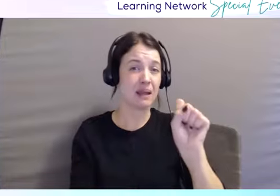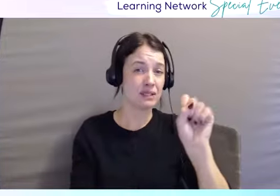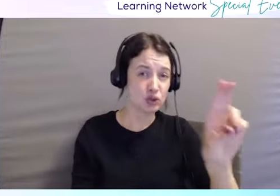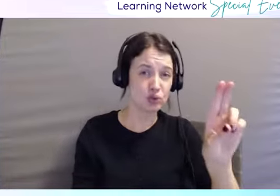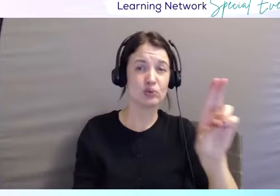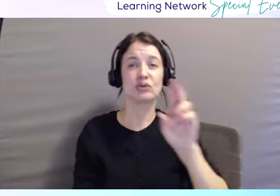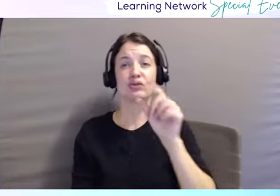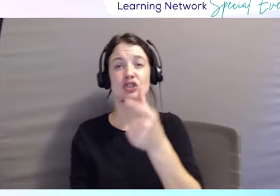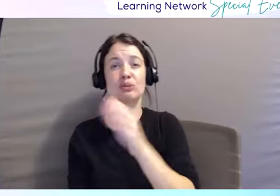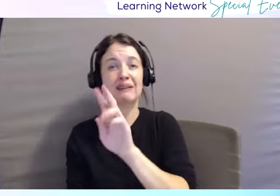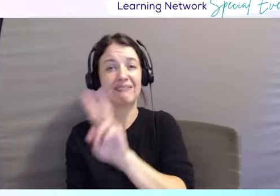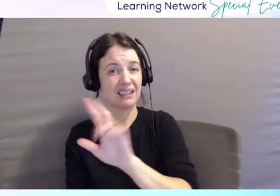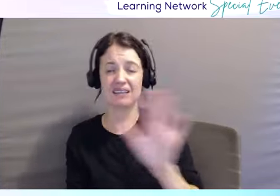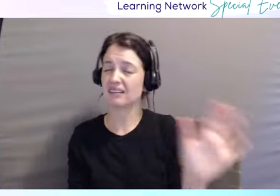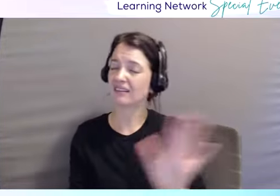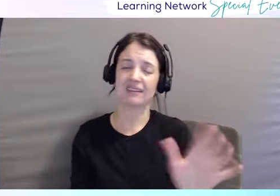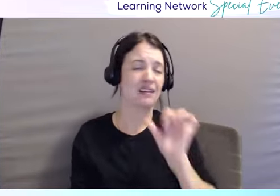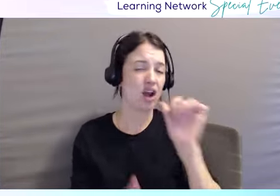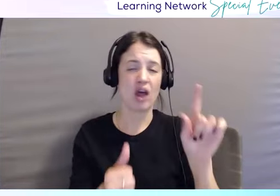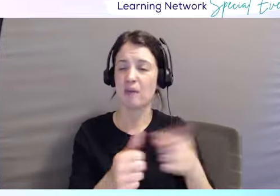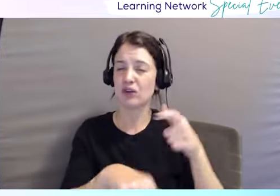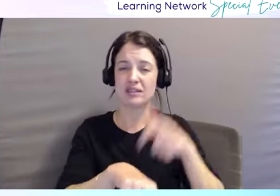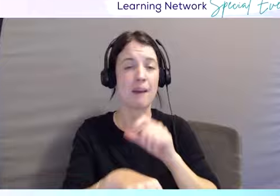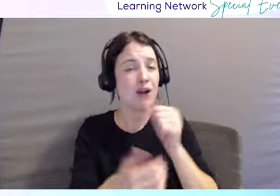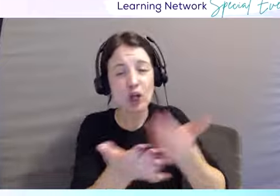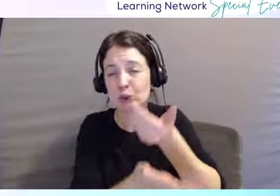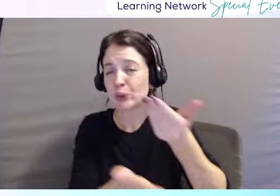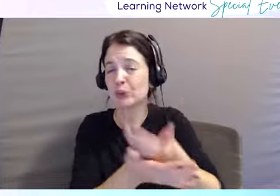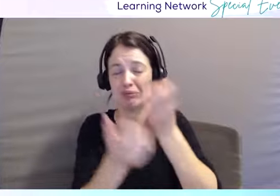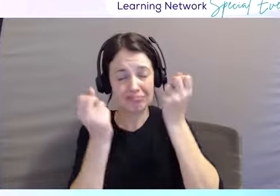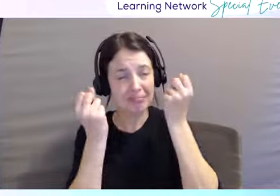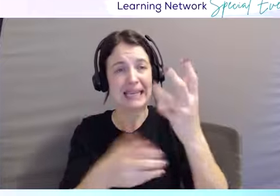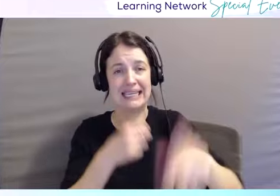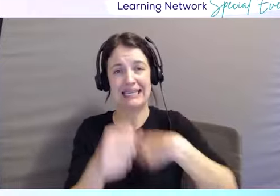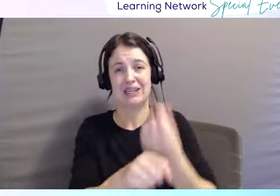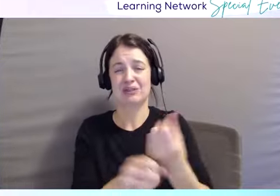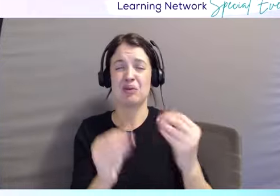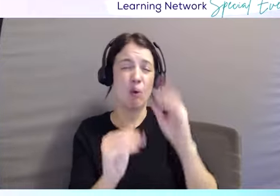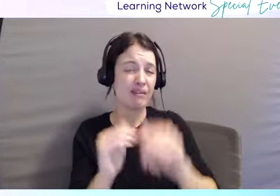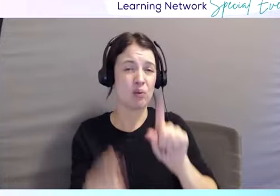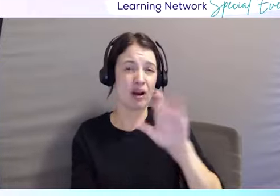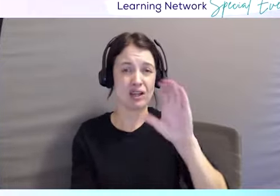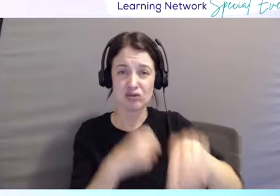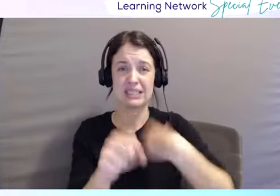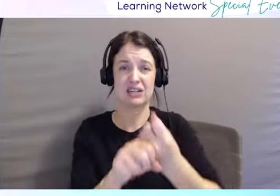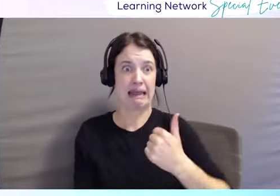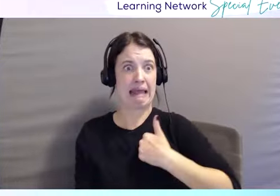it as a society for hundreds of years, and in Canada specifically trying to do something about it for 30